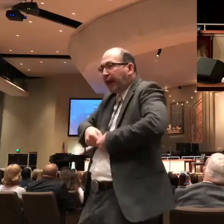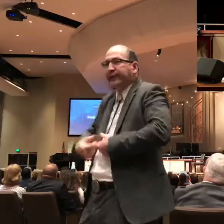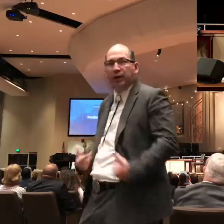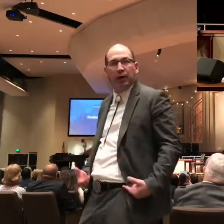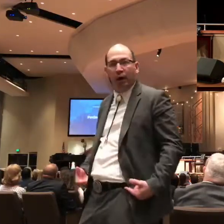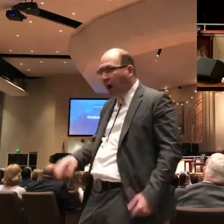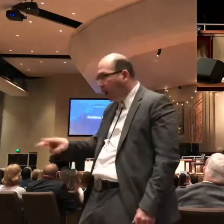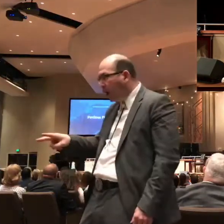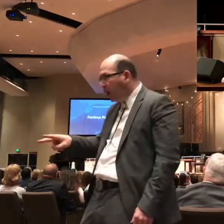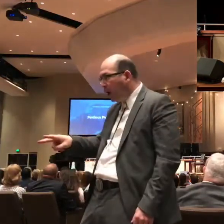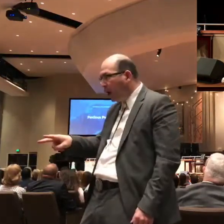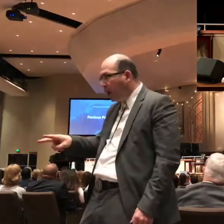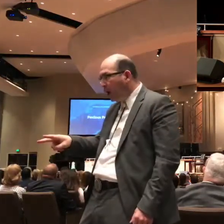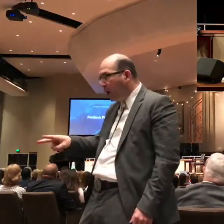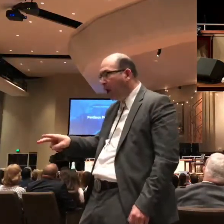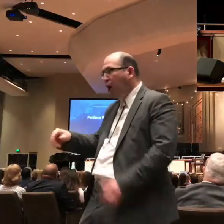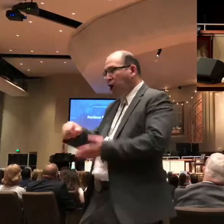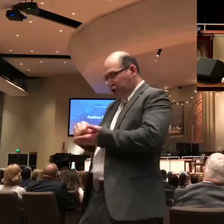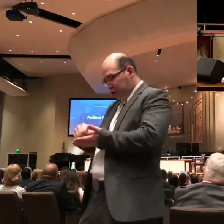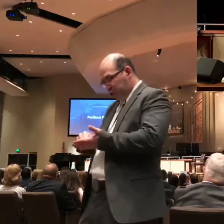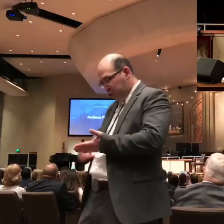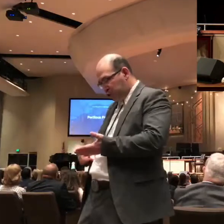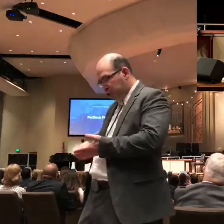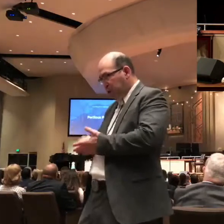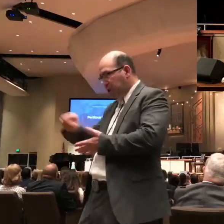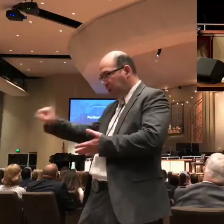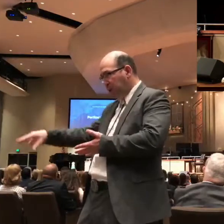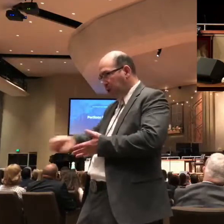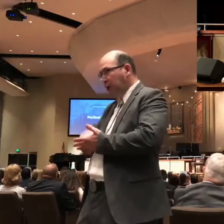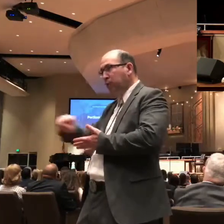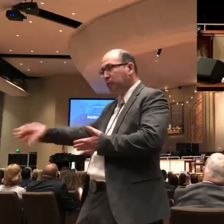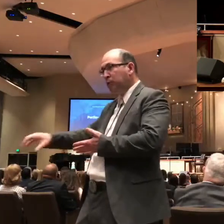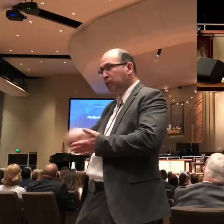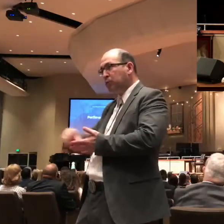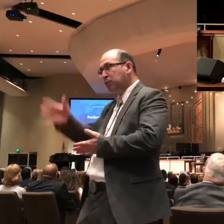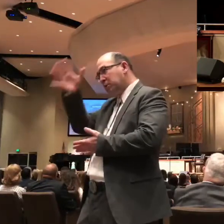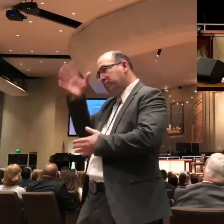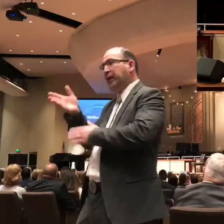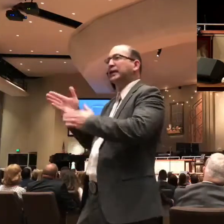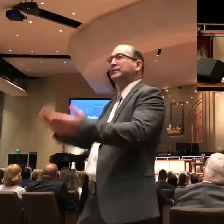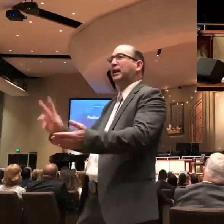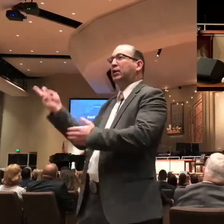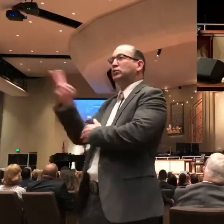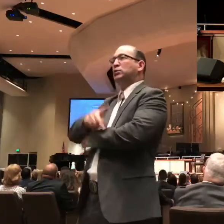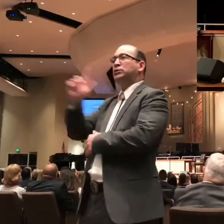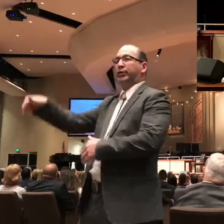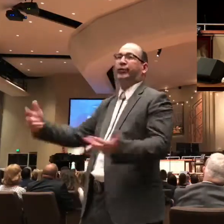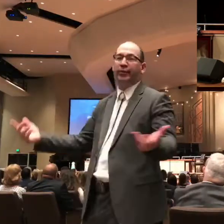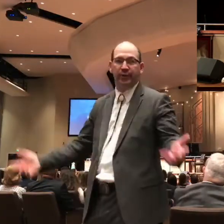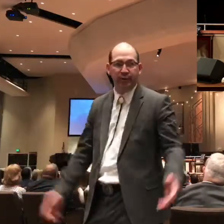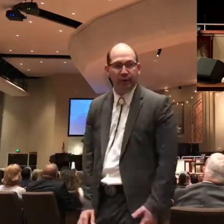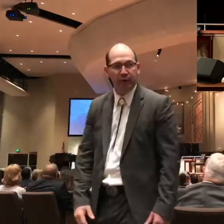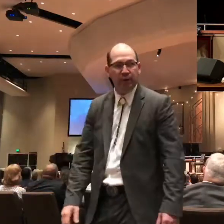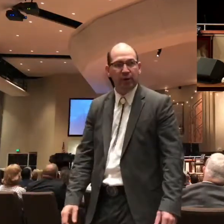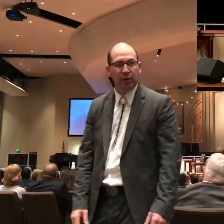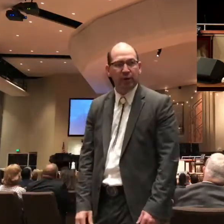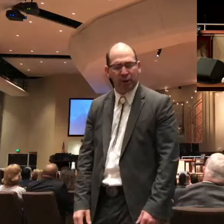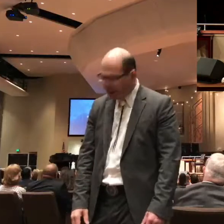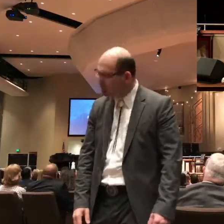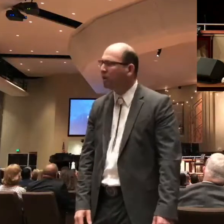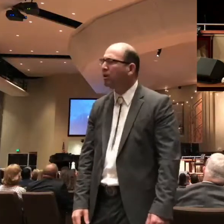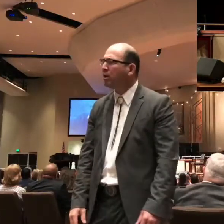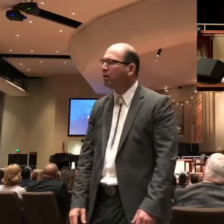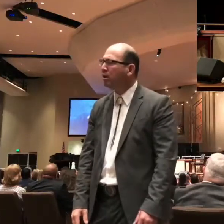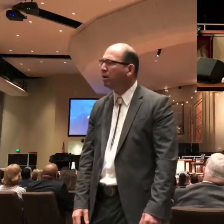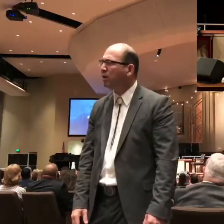The doctors performed surgery to remove the mass. The man died of complications 2 days later. Do you know how